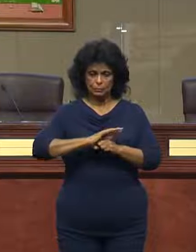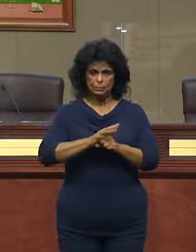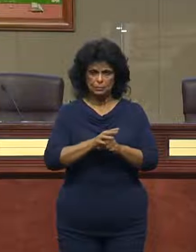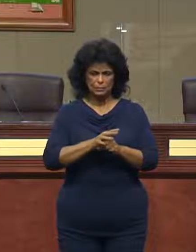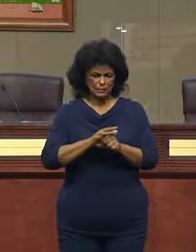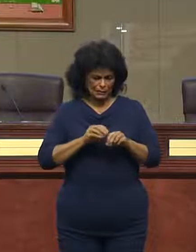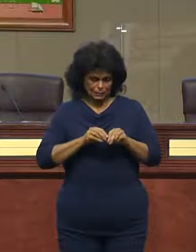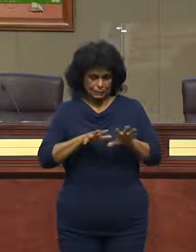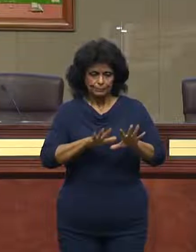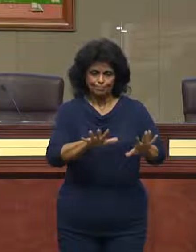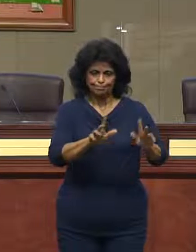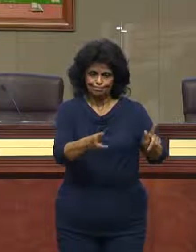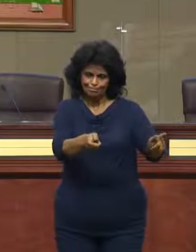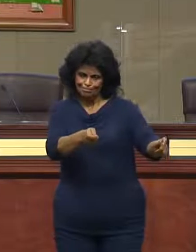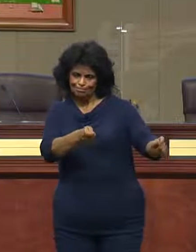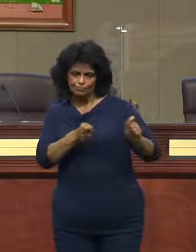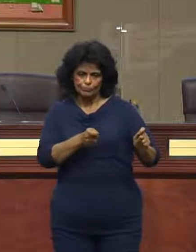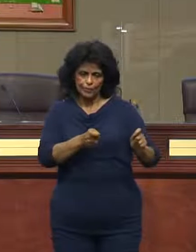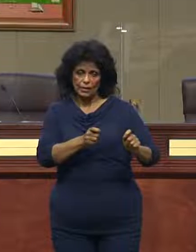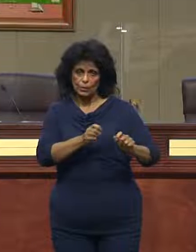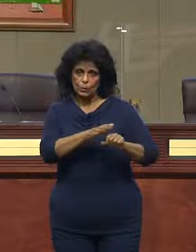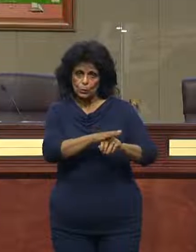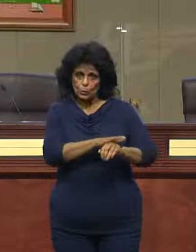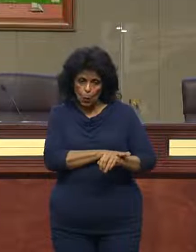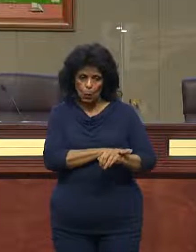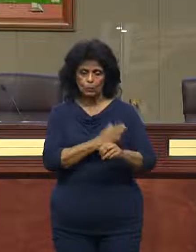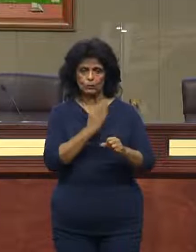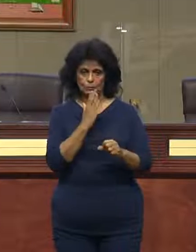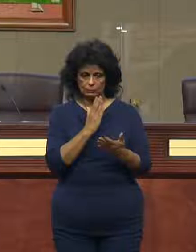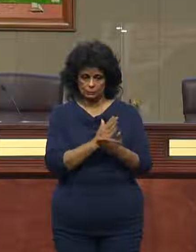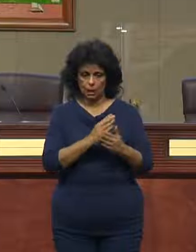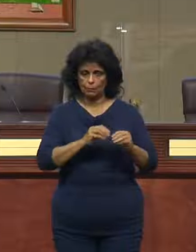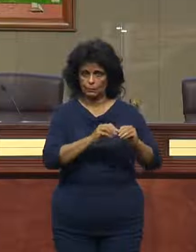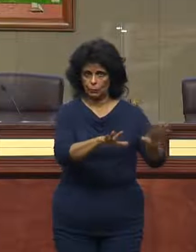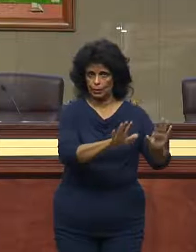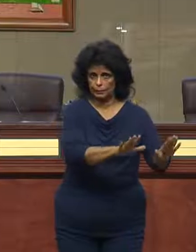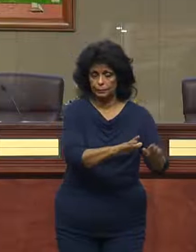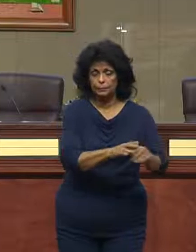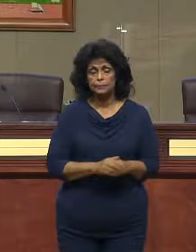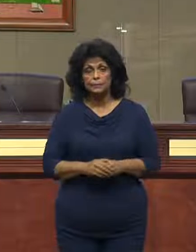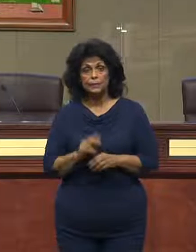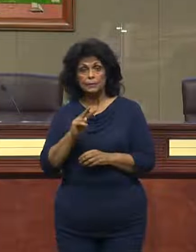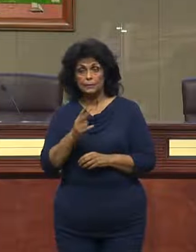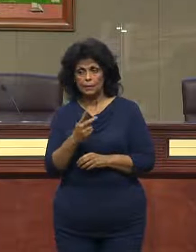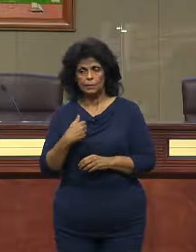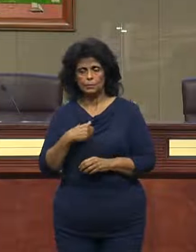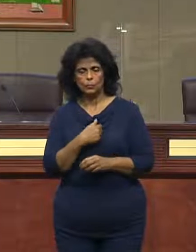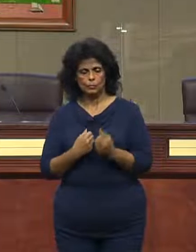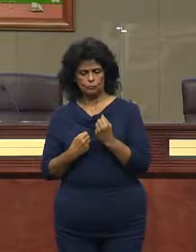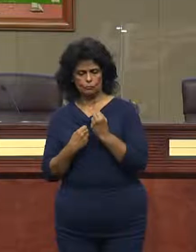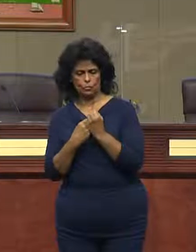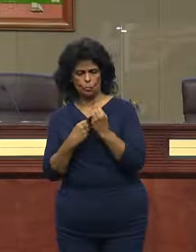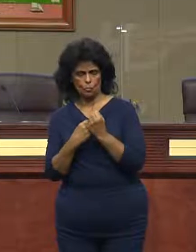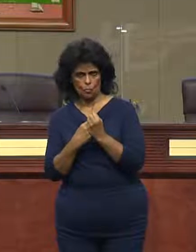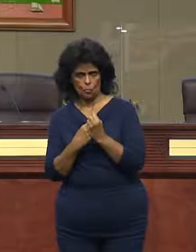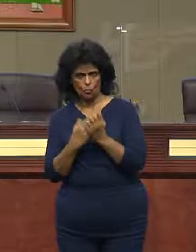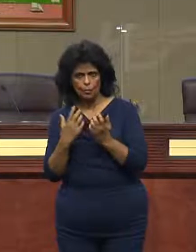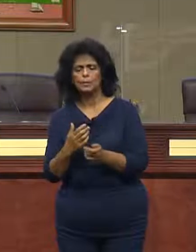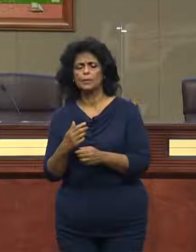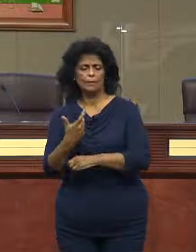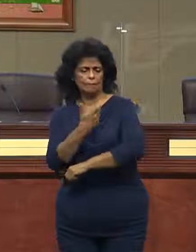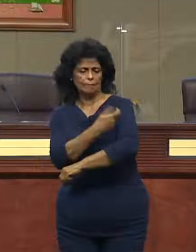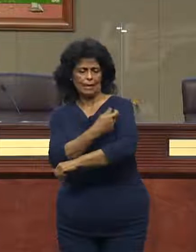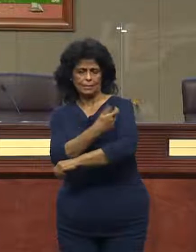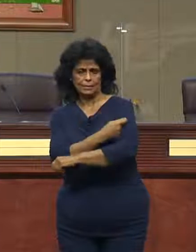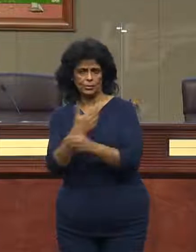of the virus in our community. Number 2, we will continue to support the Department of Health's vaccination efforts at the Convention